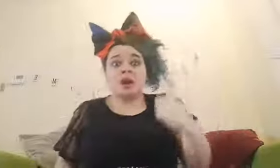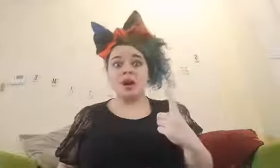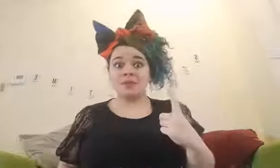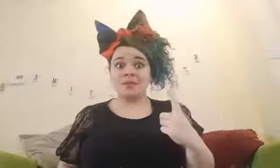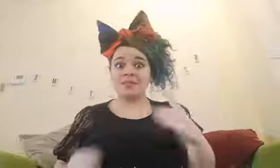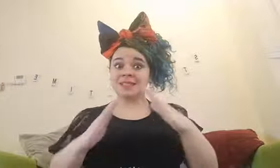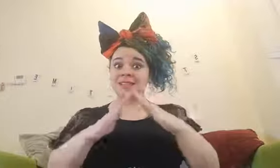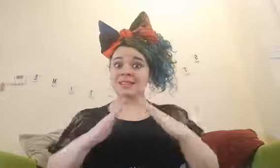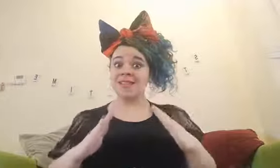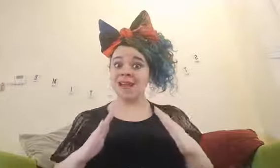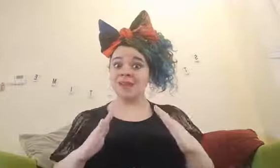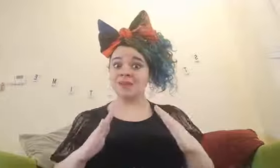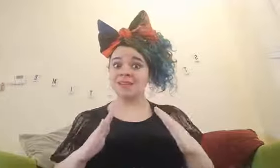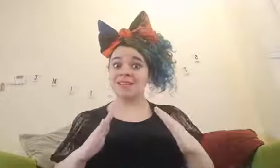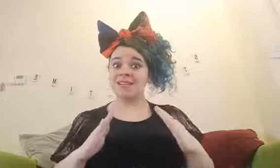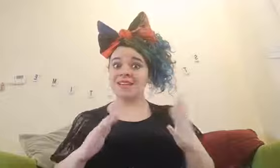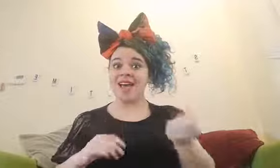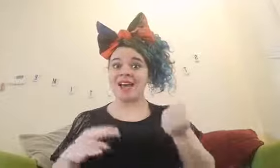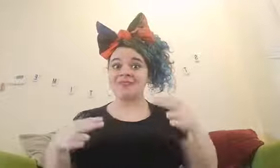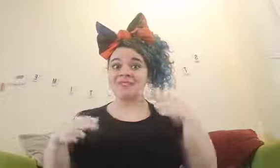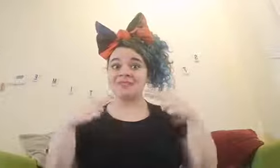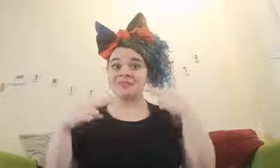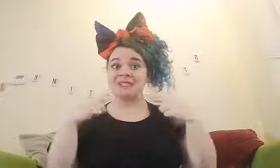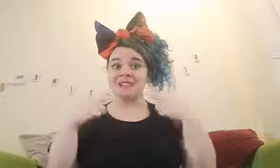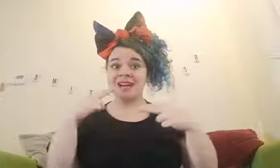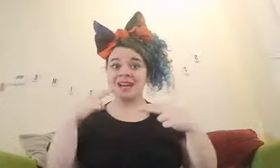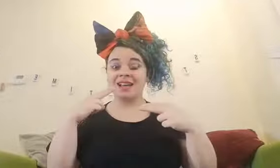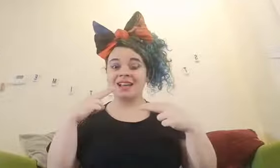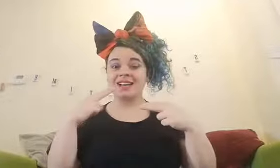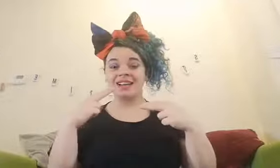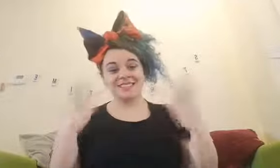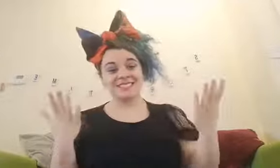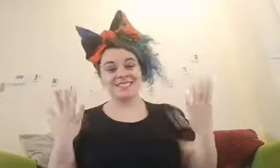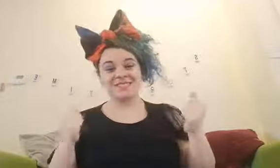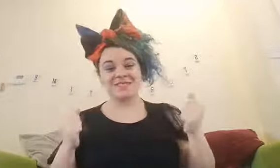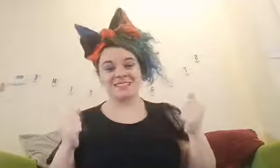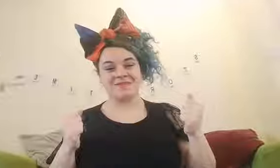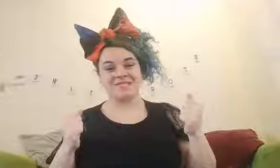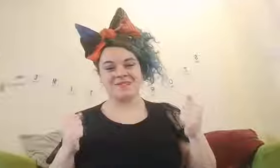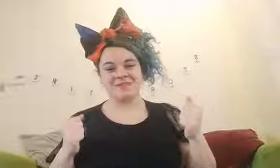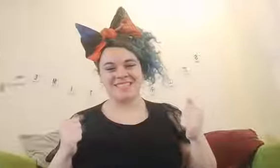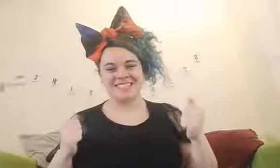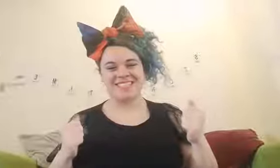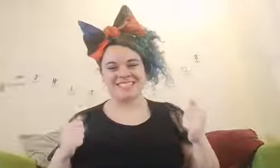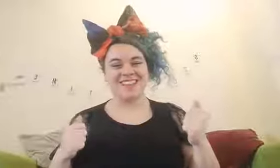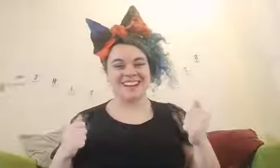come to his house to have some dinner. I guess he does live in himself, Peter, you're right.